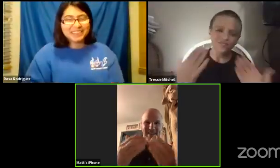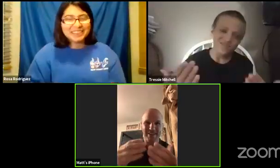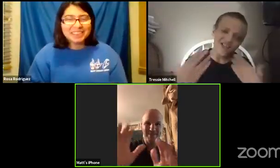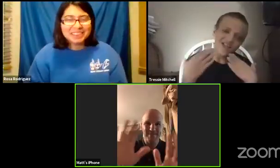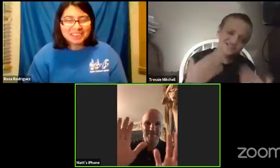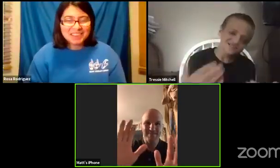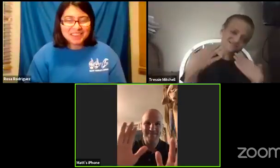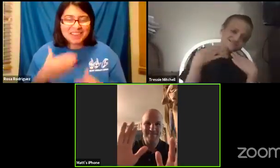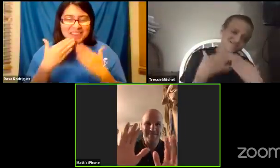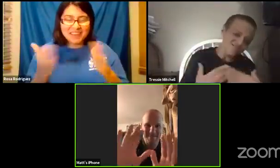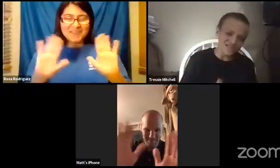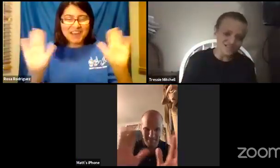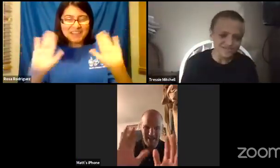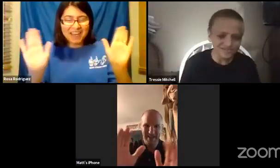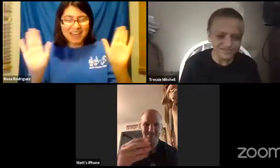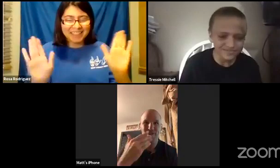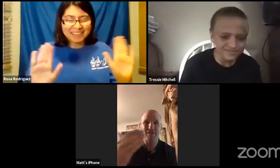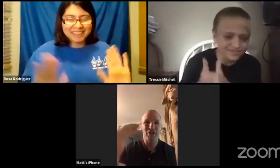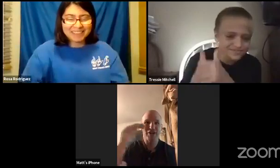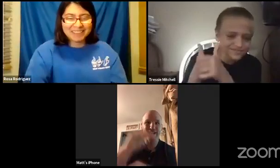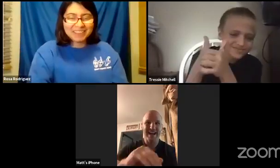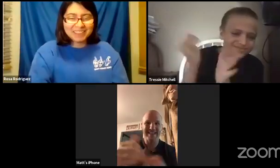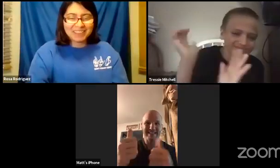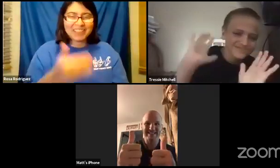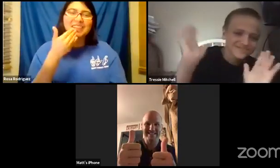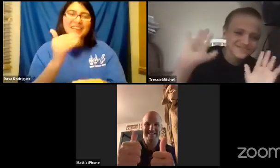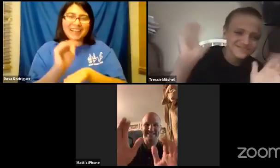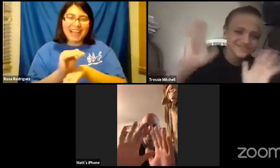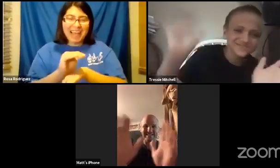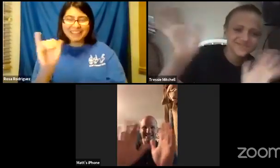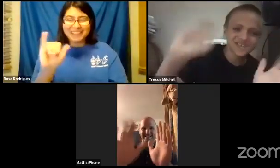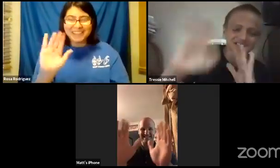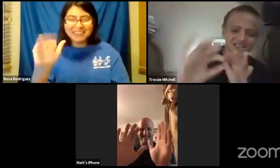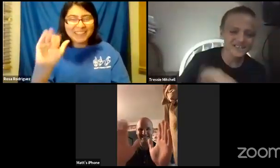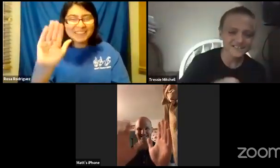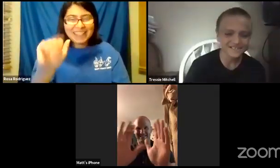you so much. Thank you. Thank you so much, Matt.